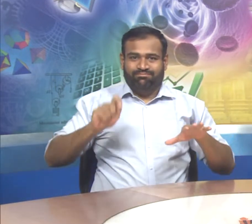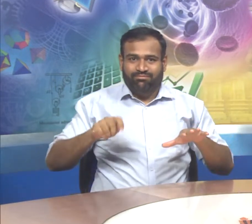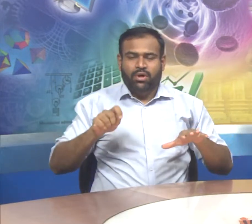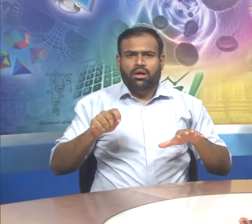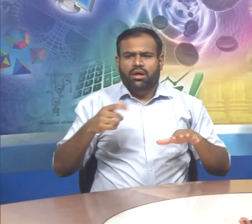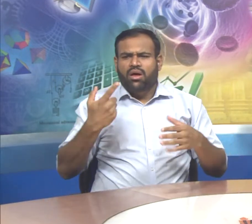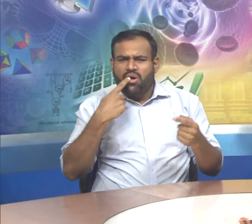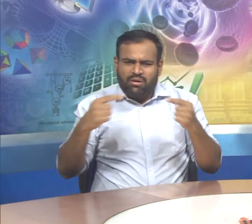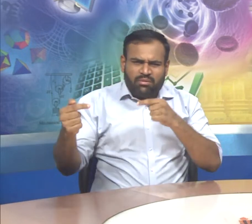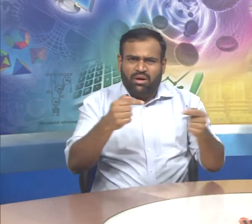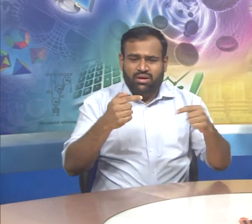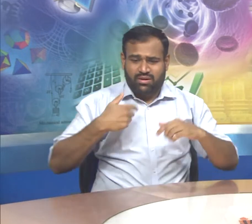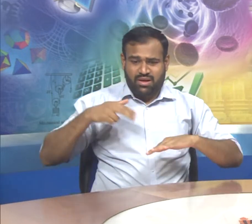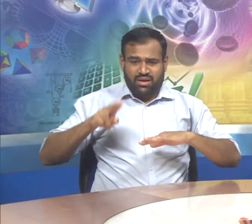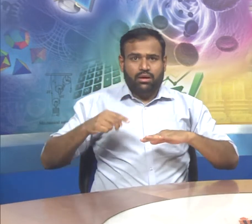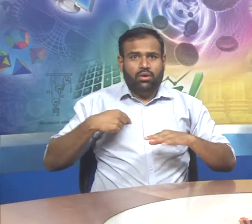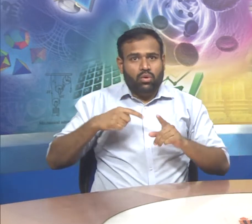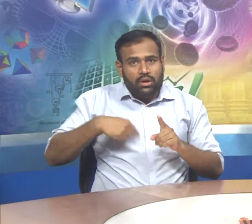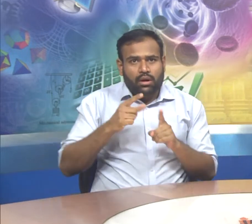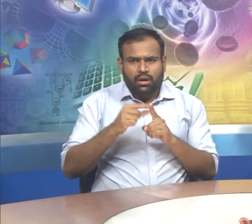Judicial activism.